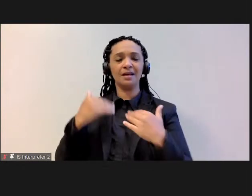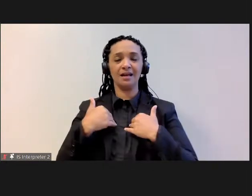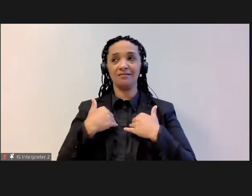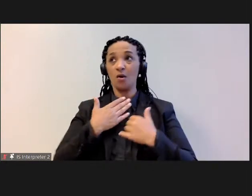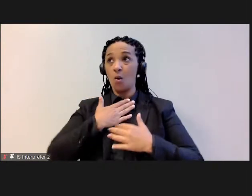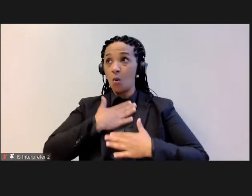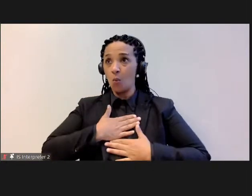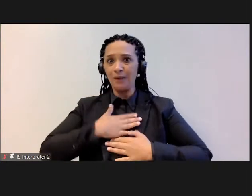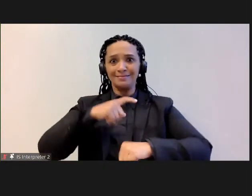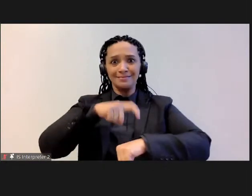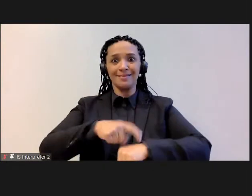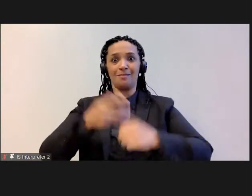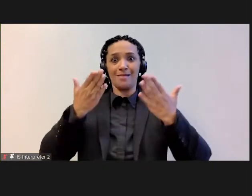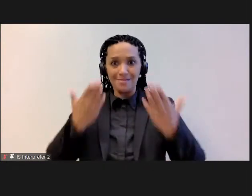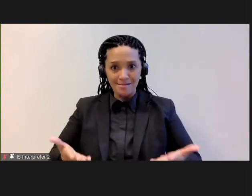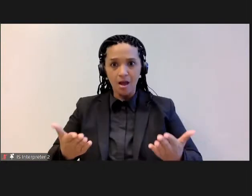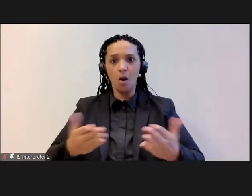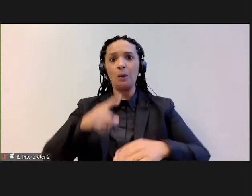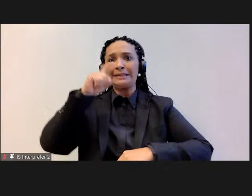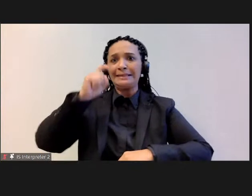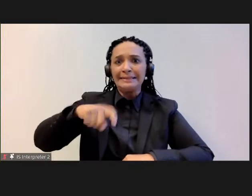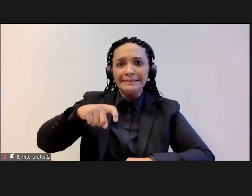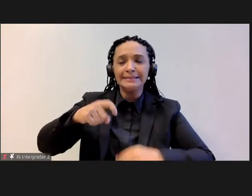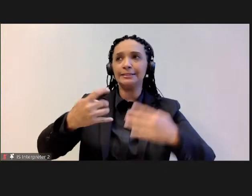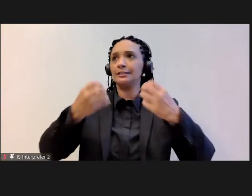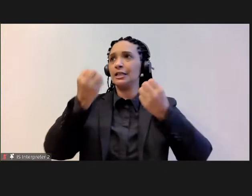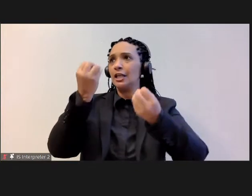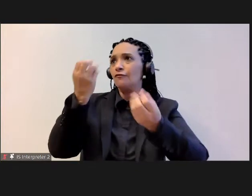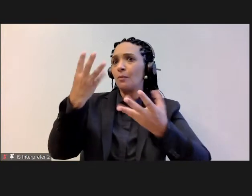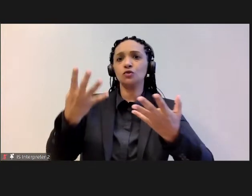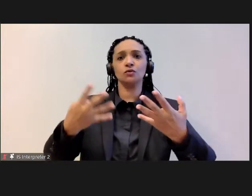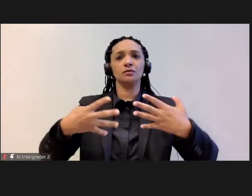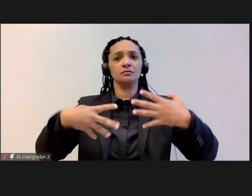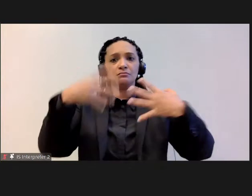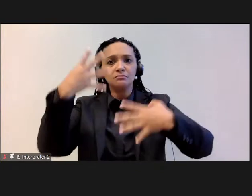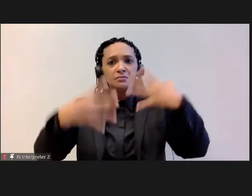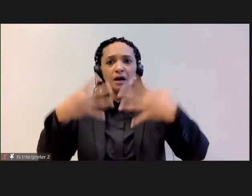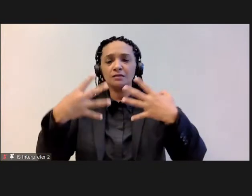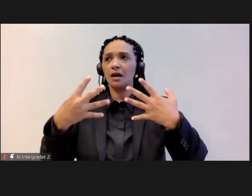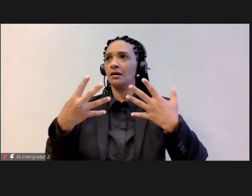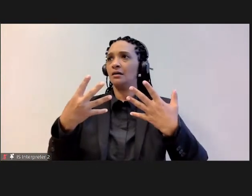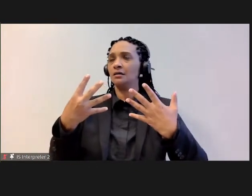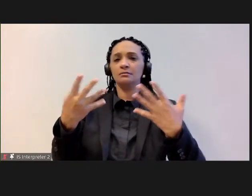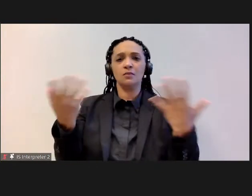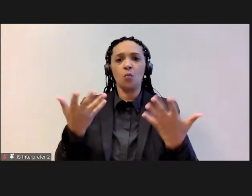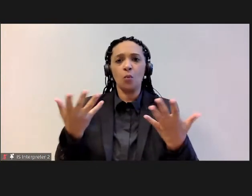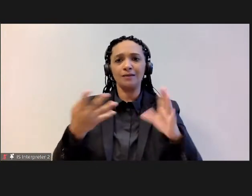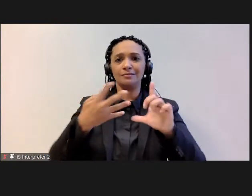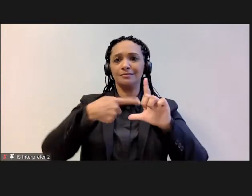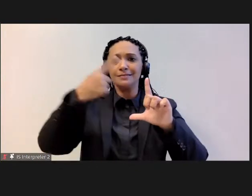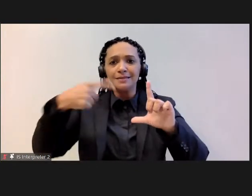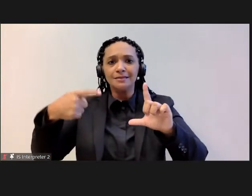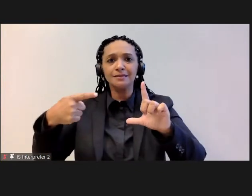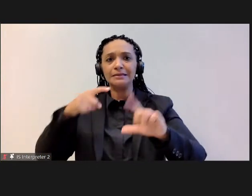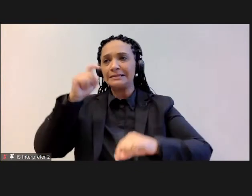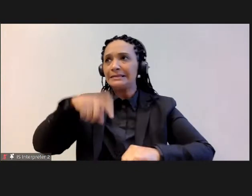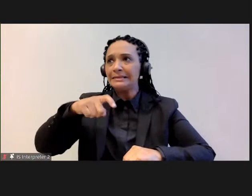real-time information, especially for specific issues linked